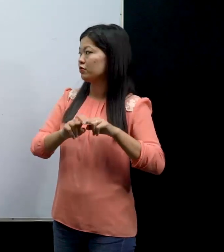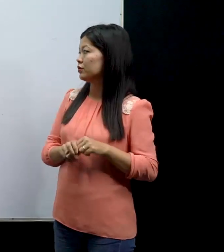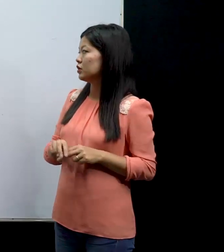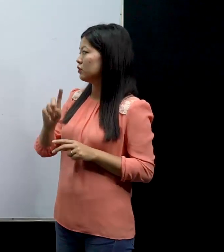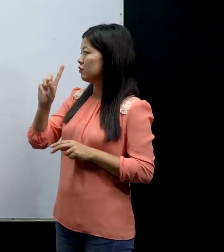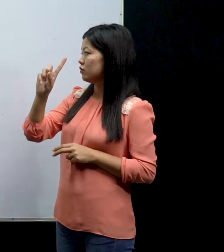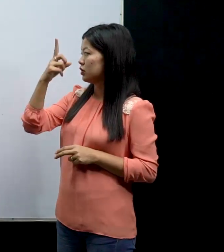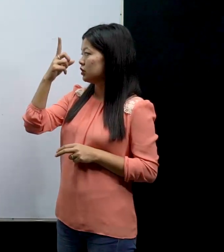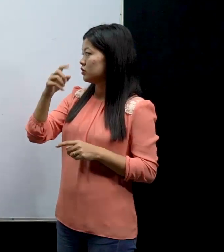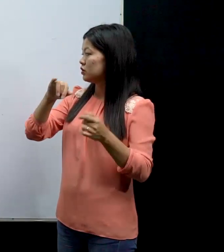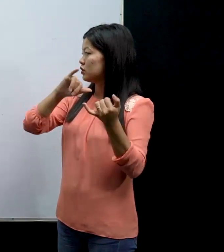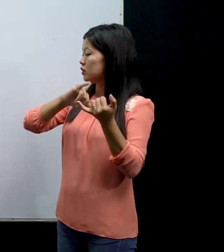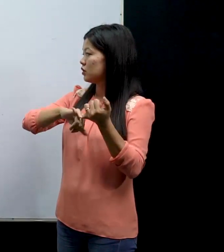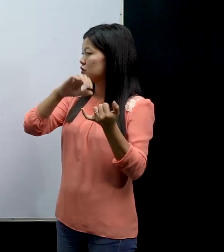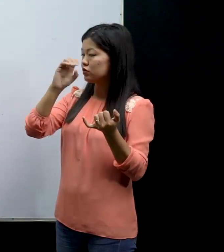sodium